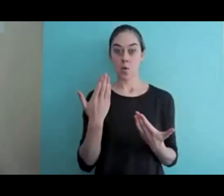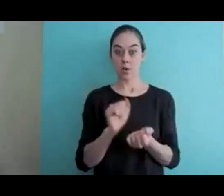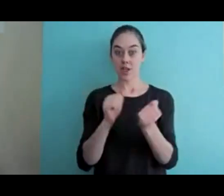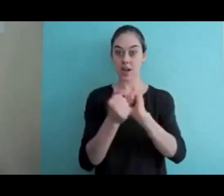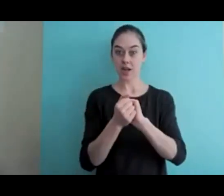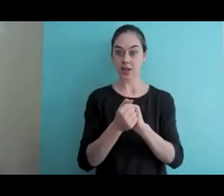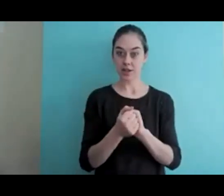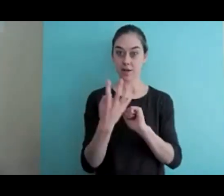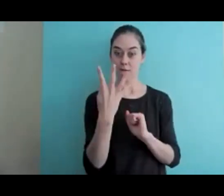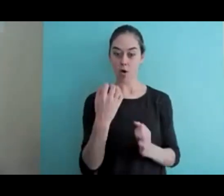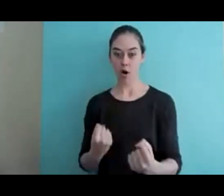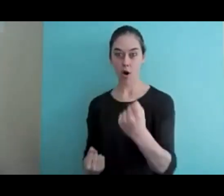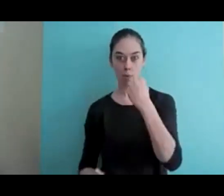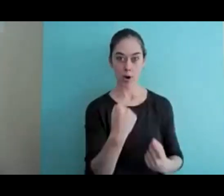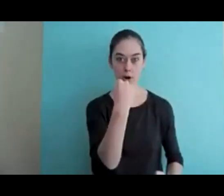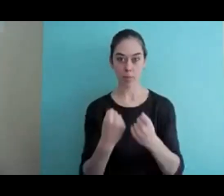1, 2, 3, 4 and a little jump.